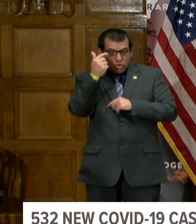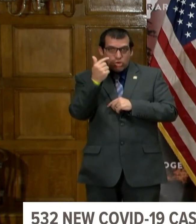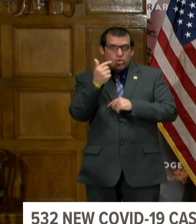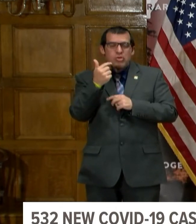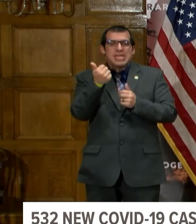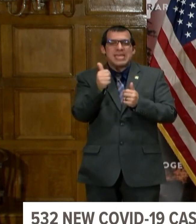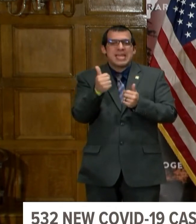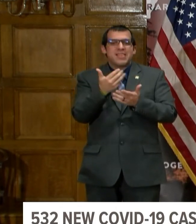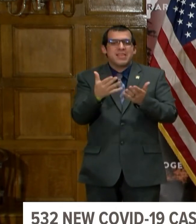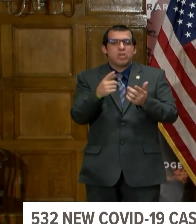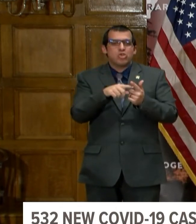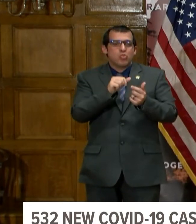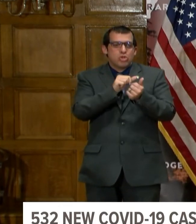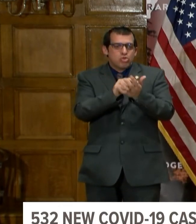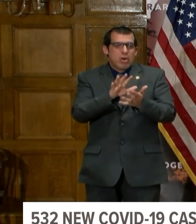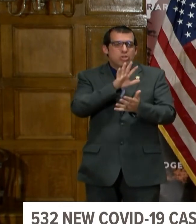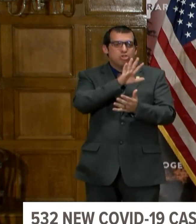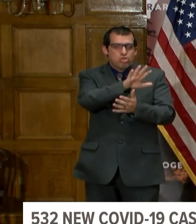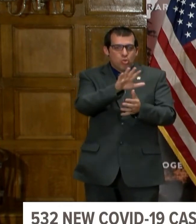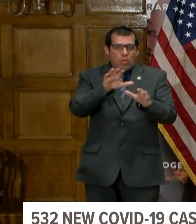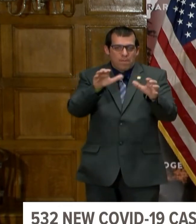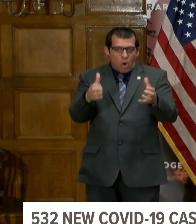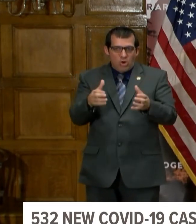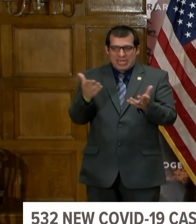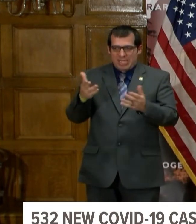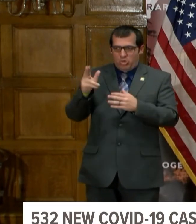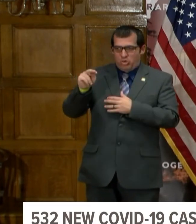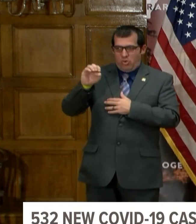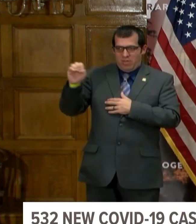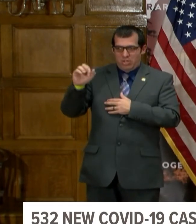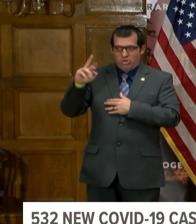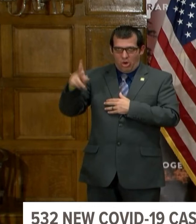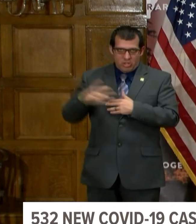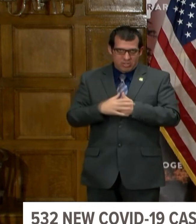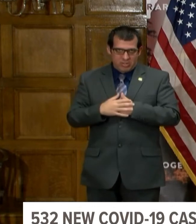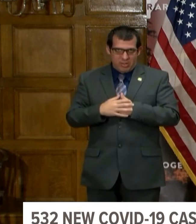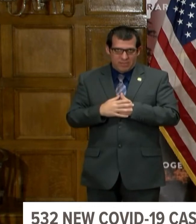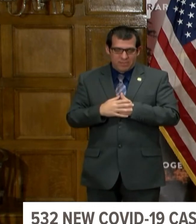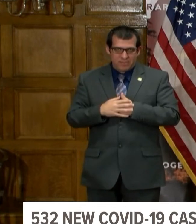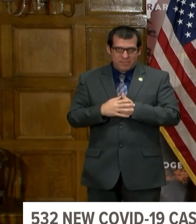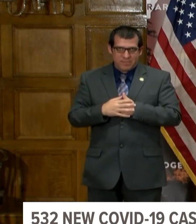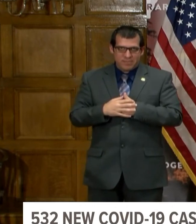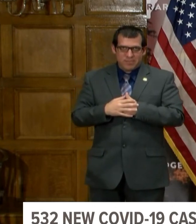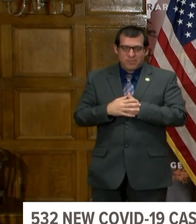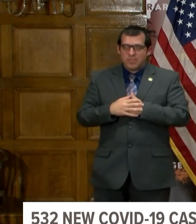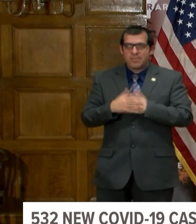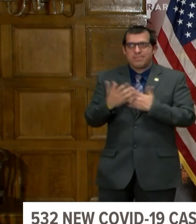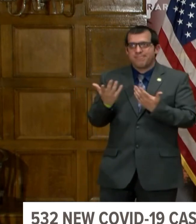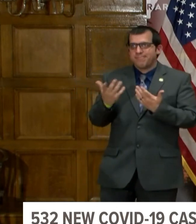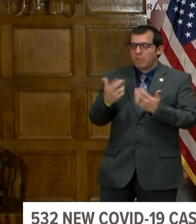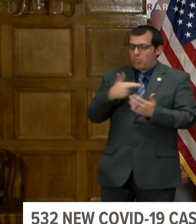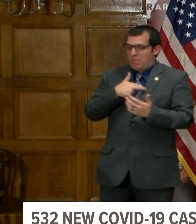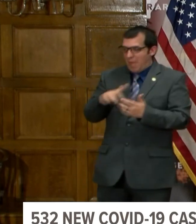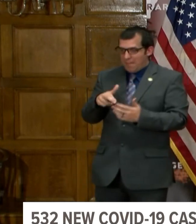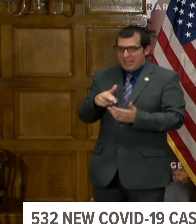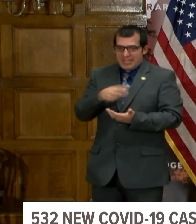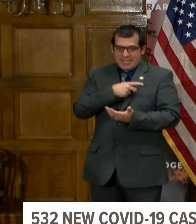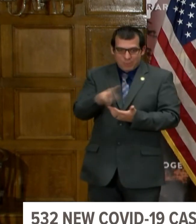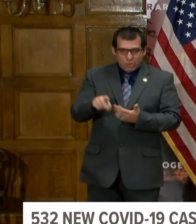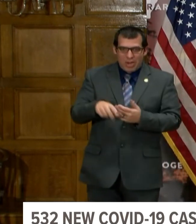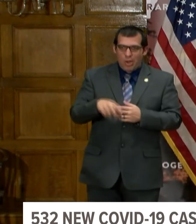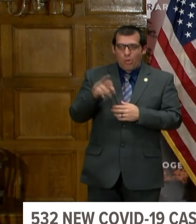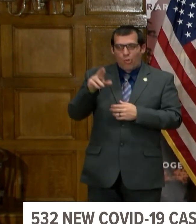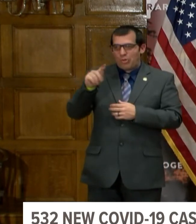anything to address your party up here in Northeast Arkansas? Well, whether you're Republican, Democrat, or